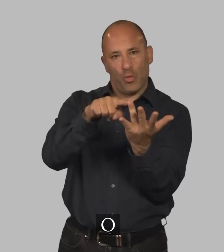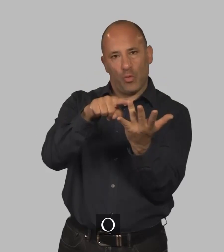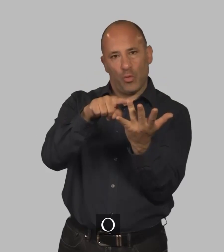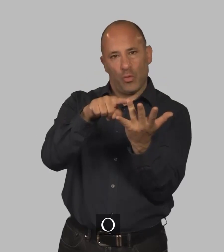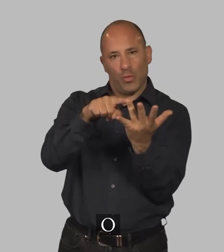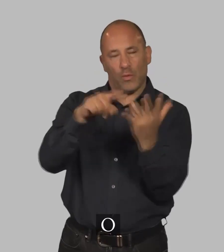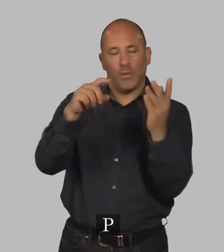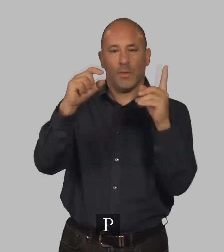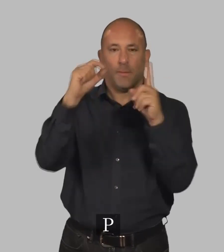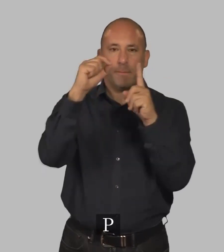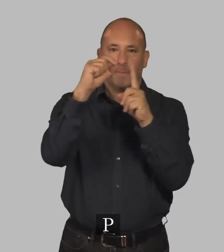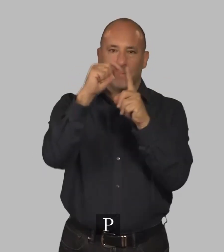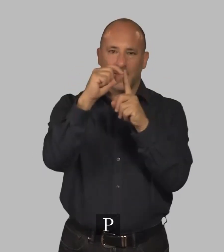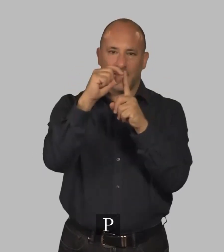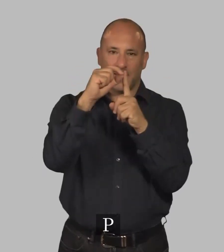O, P,